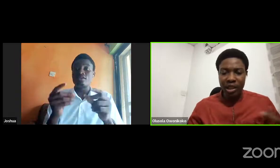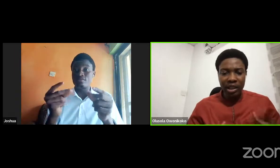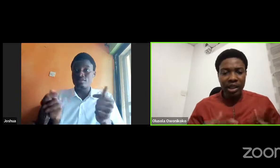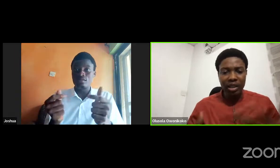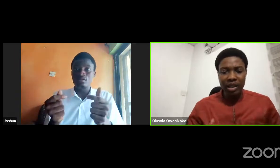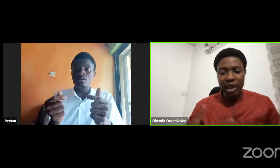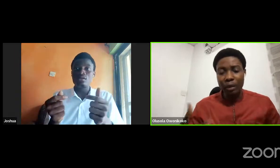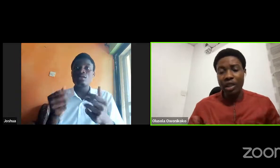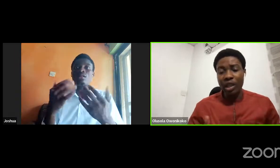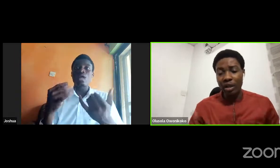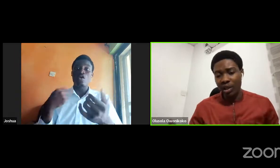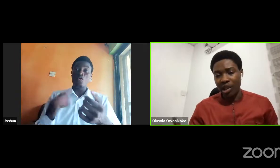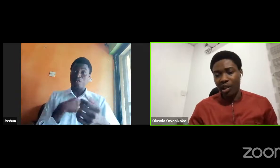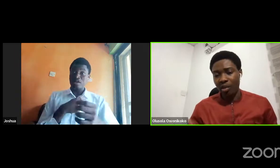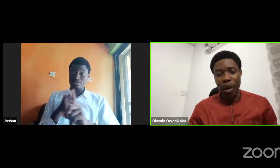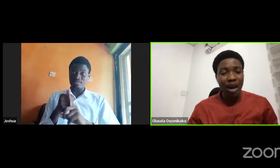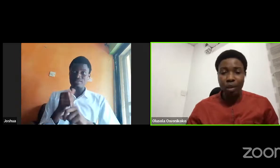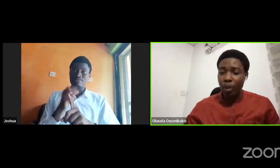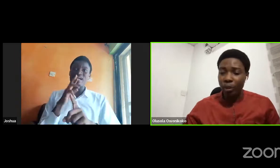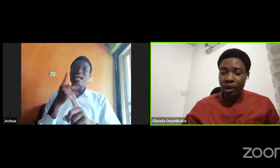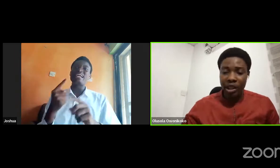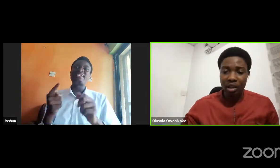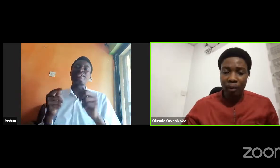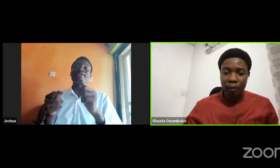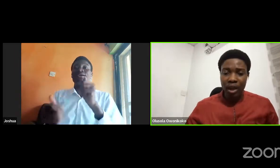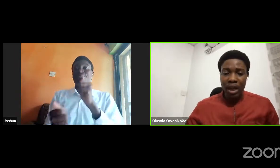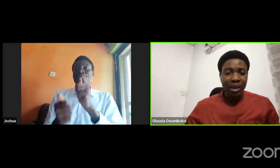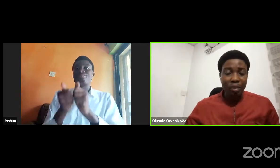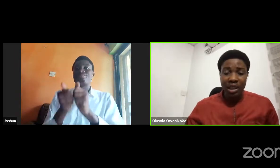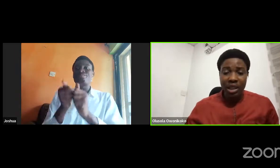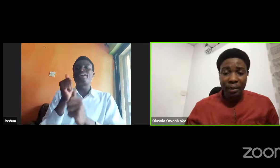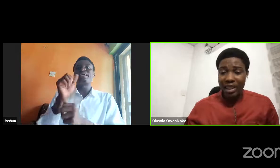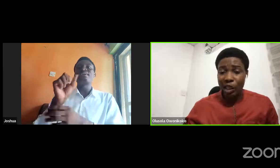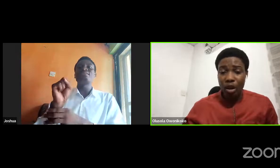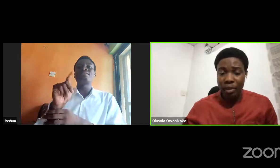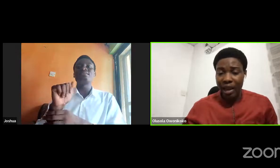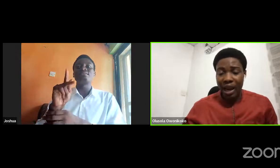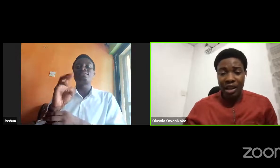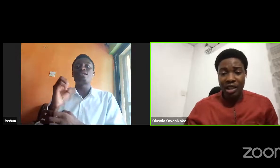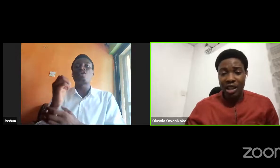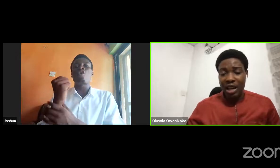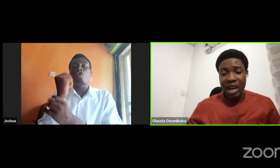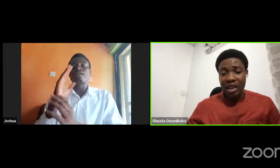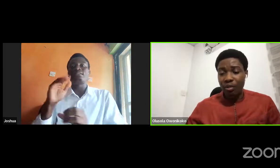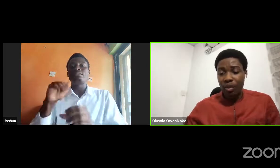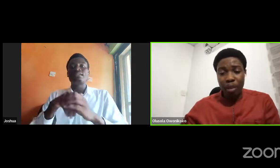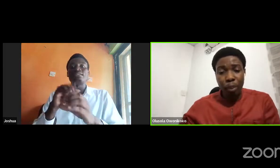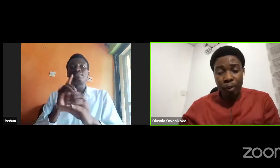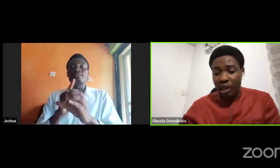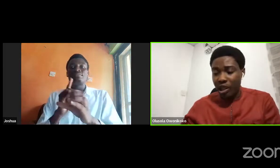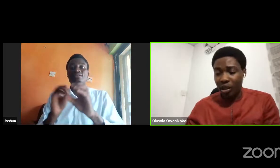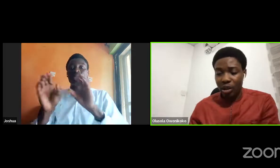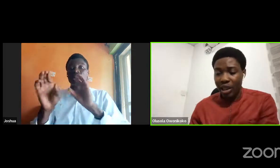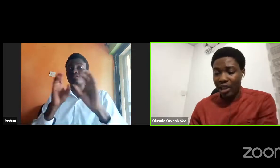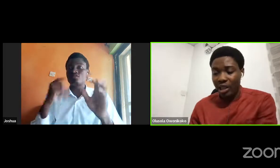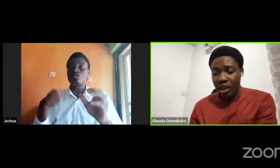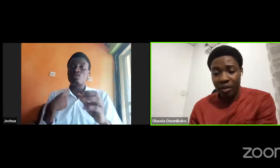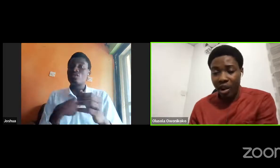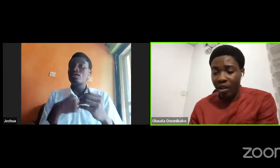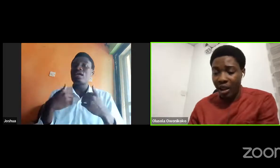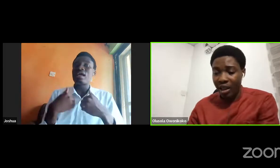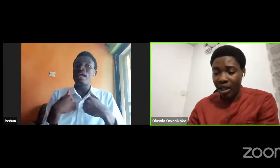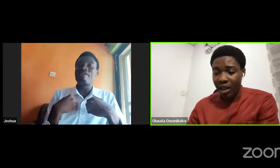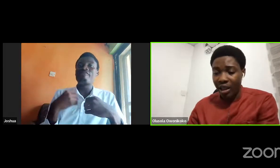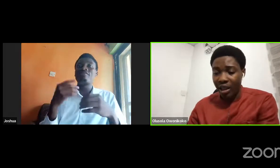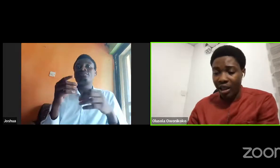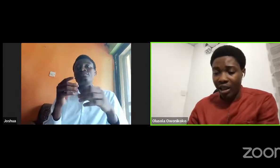right, in disability conversation? We have the public sector, represented by the lawmakers, and even the public sector, there are